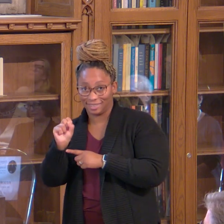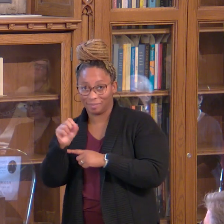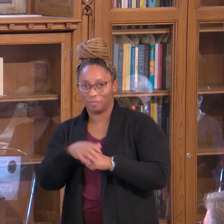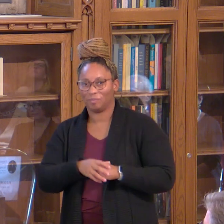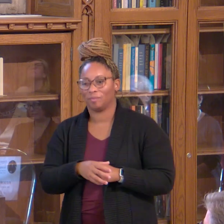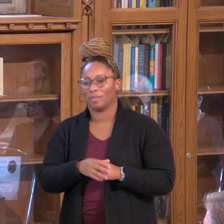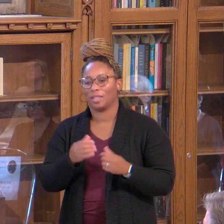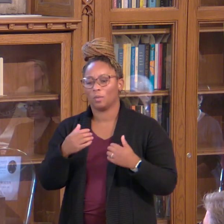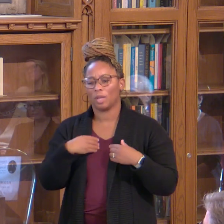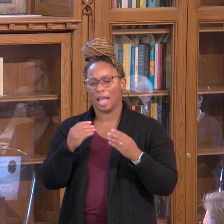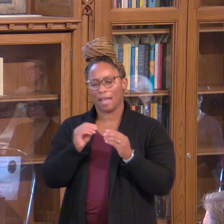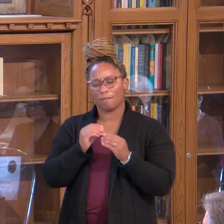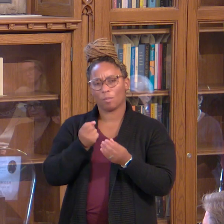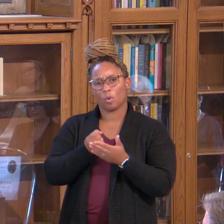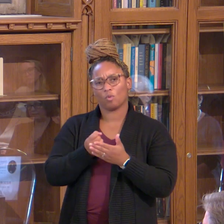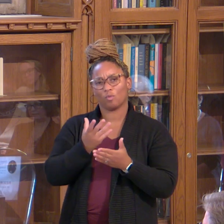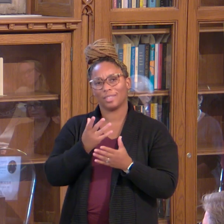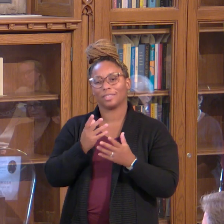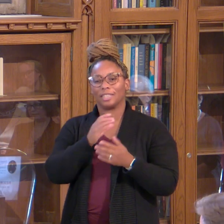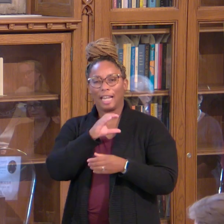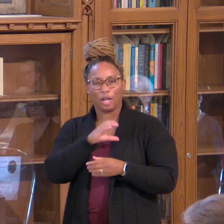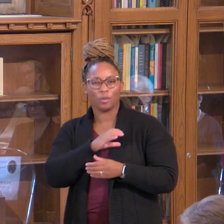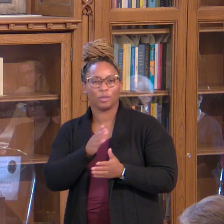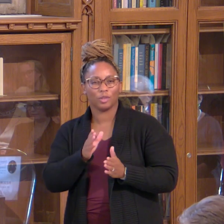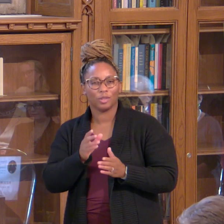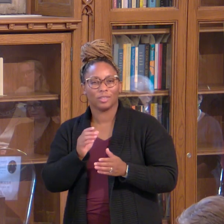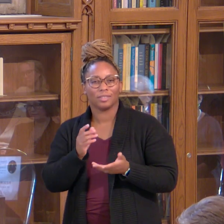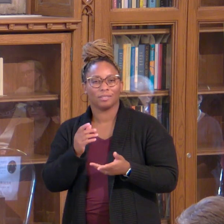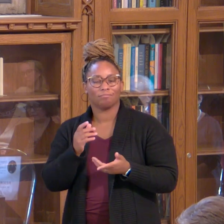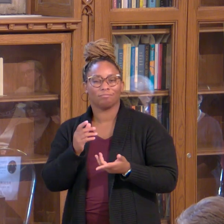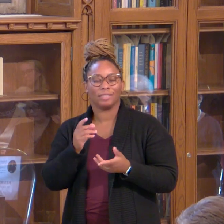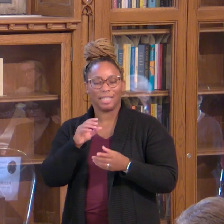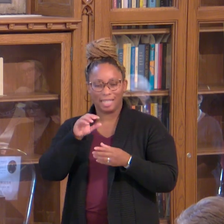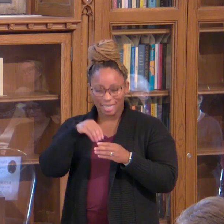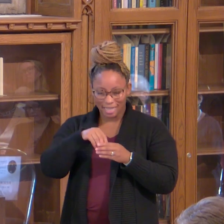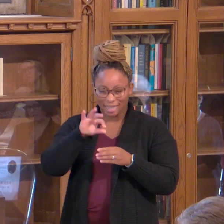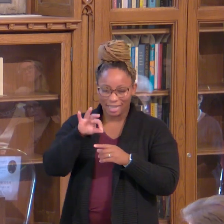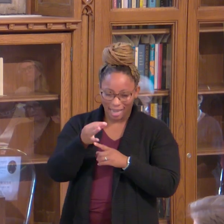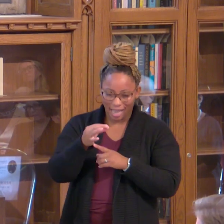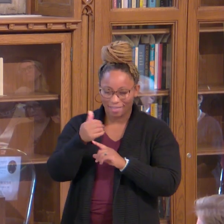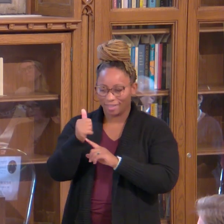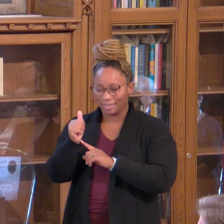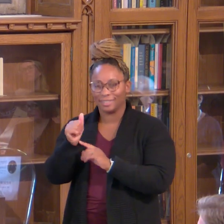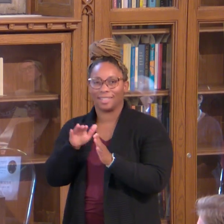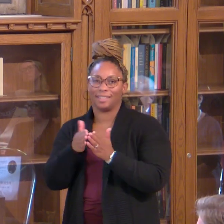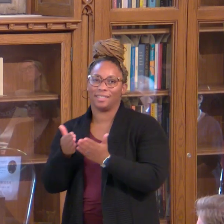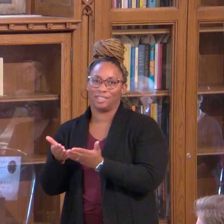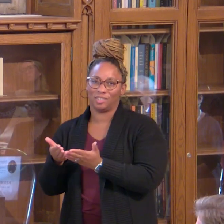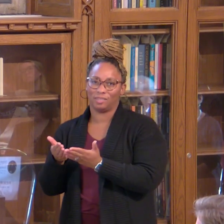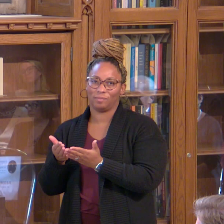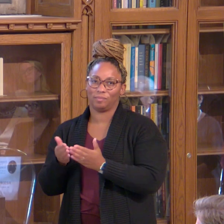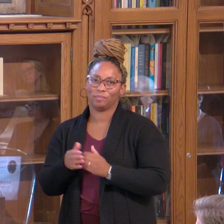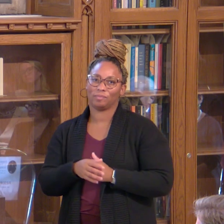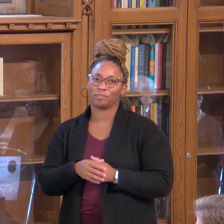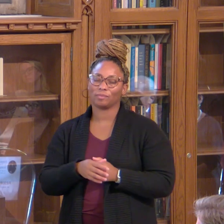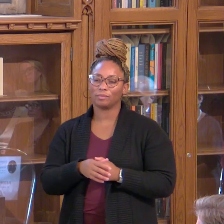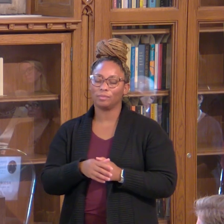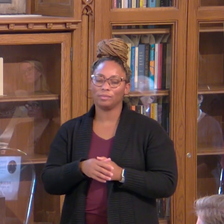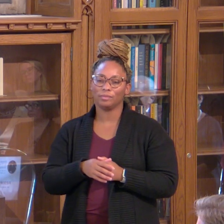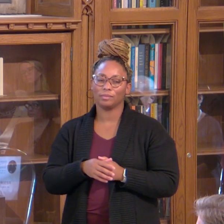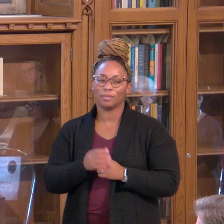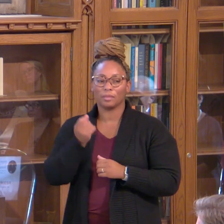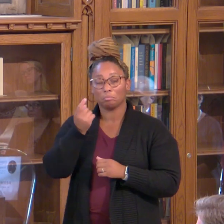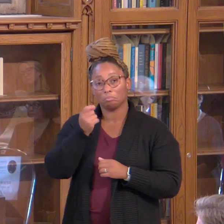have a richer cast of characters in The Ninth and 10th editions but the ninth Ed